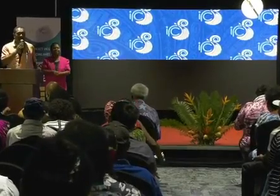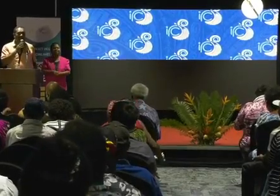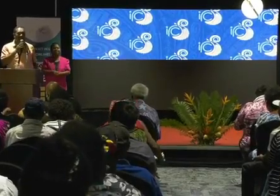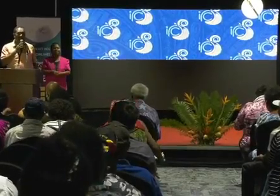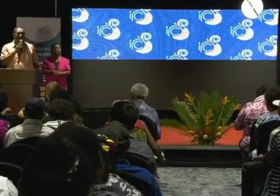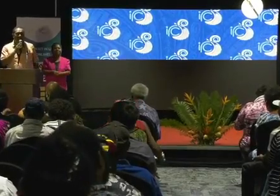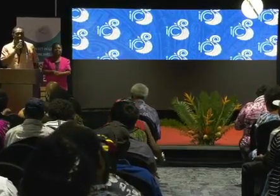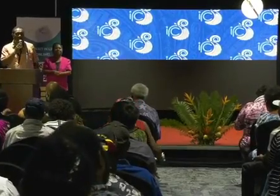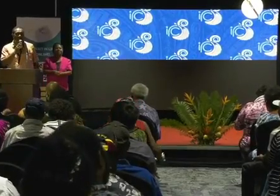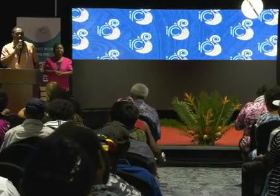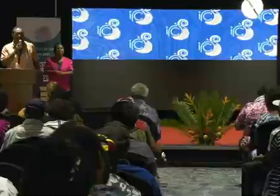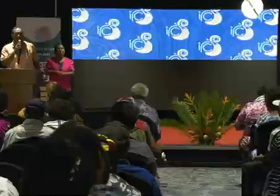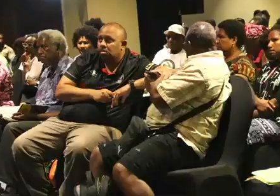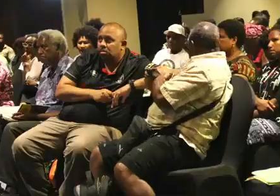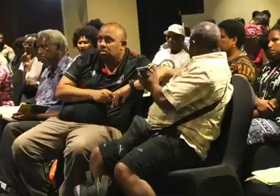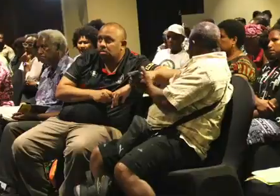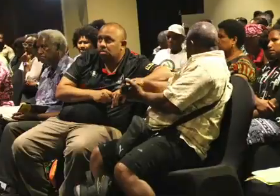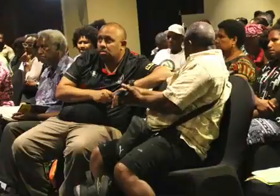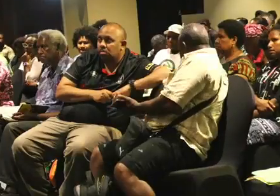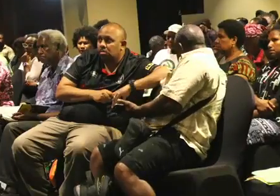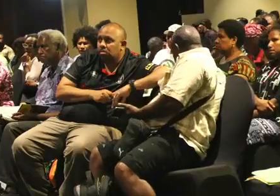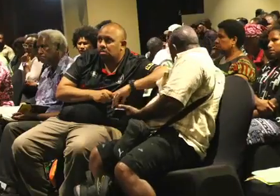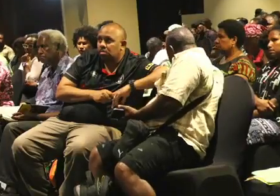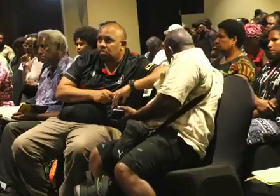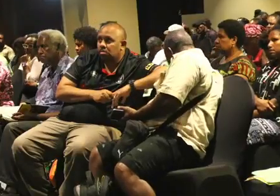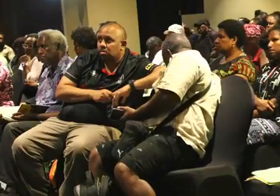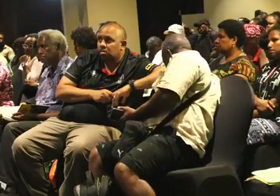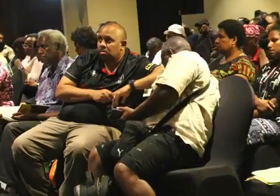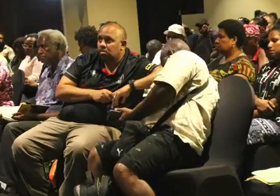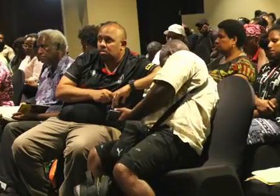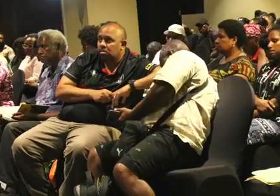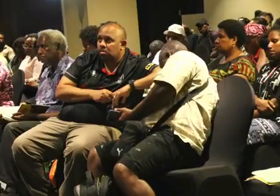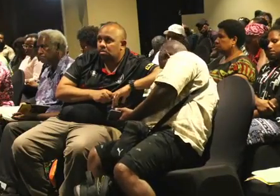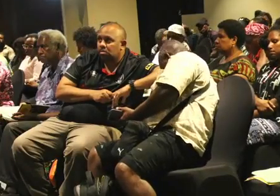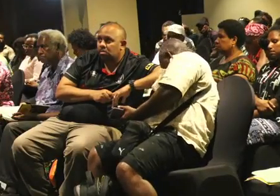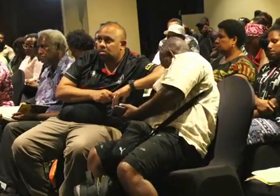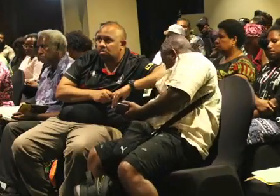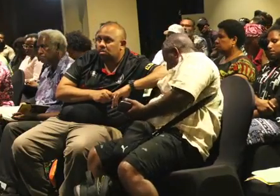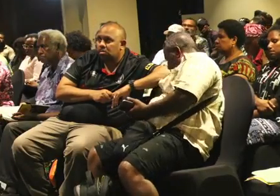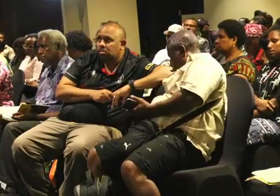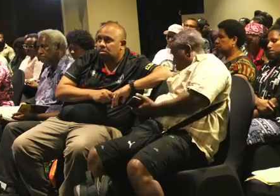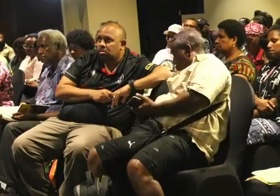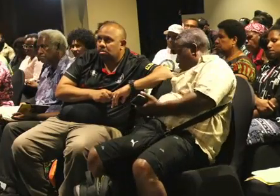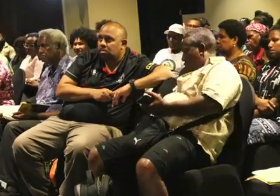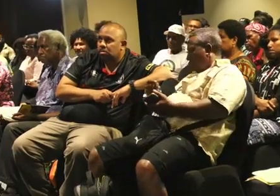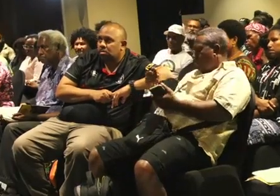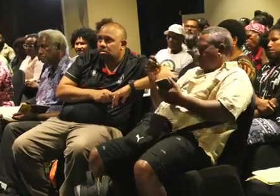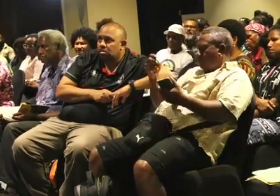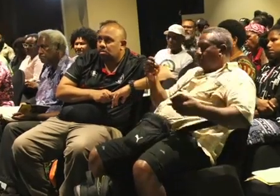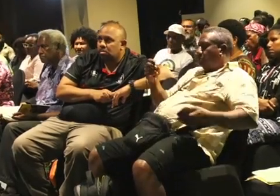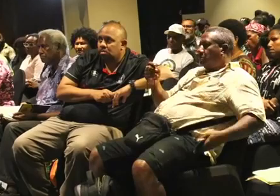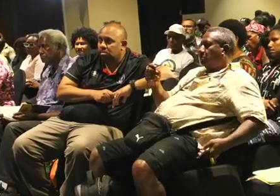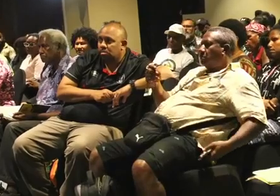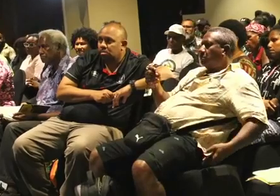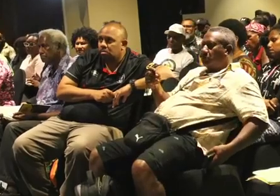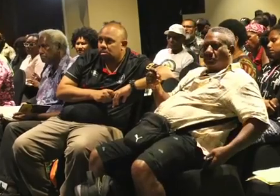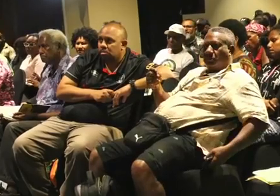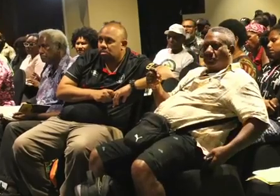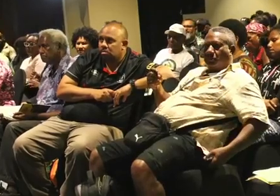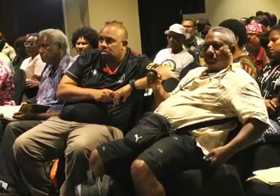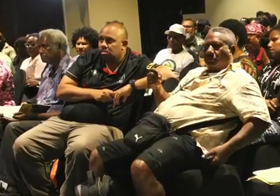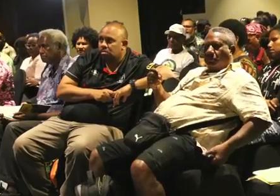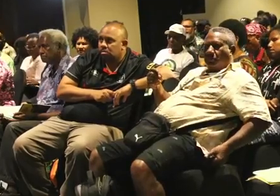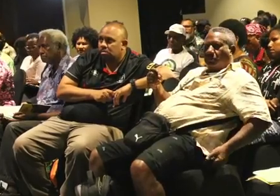Mainly it's considered according to the number of years you have contributed to that fund. We had those years